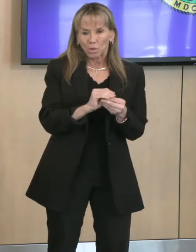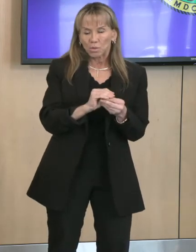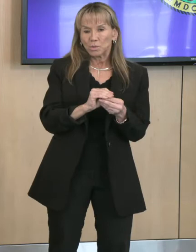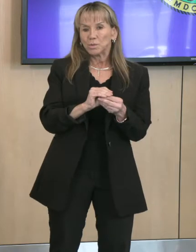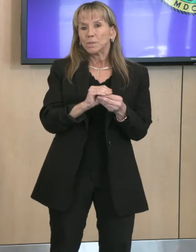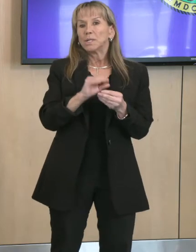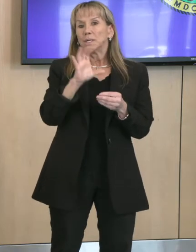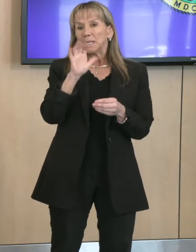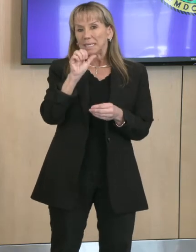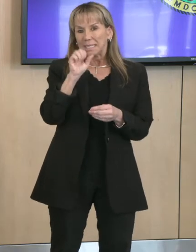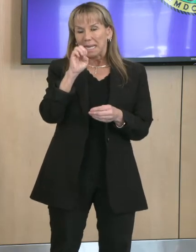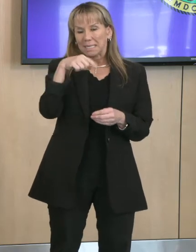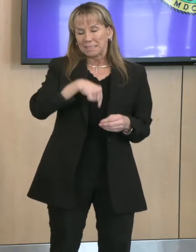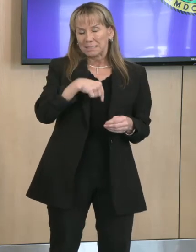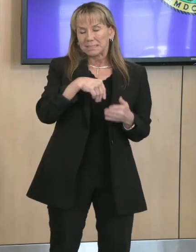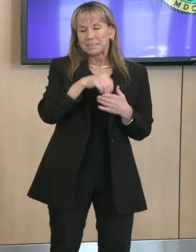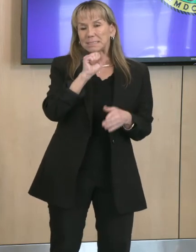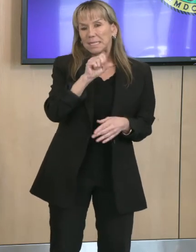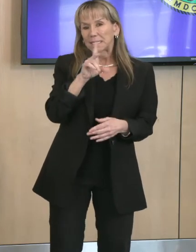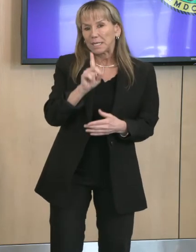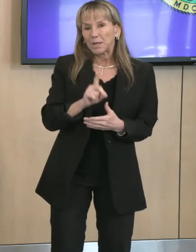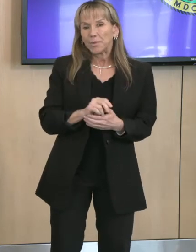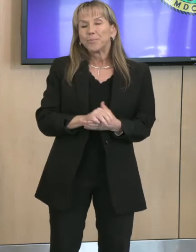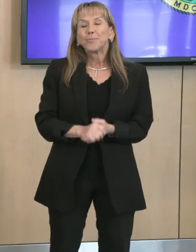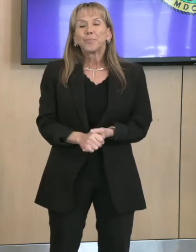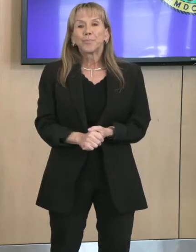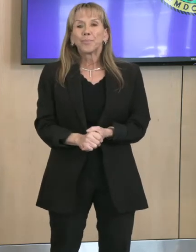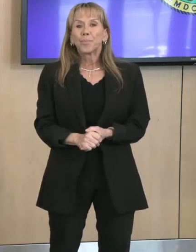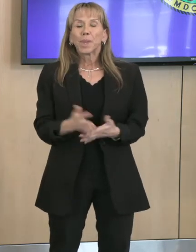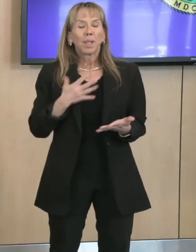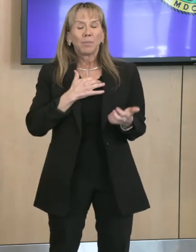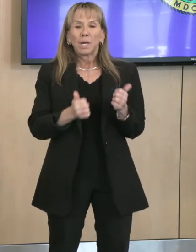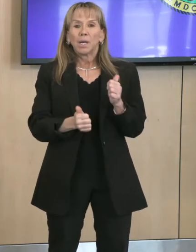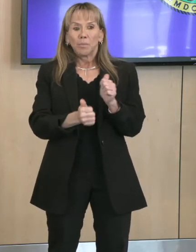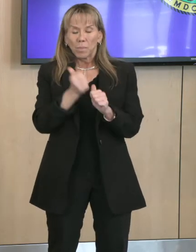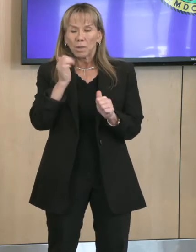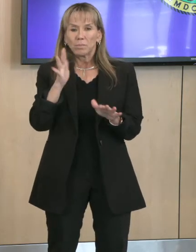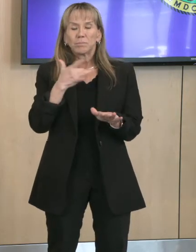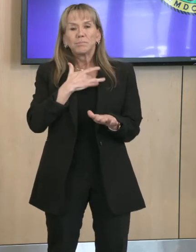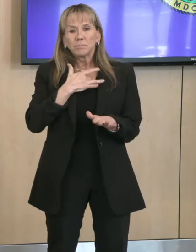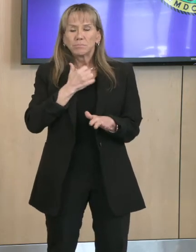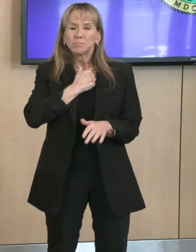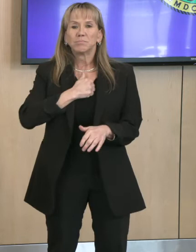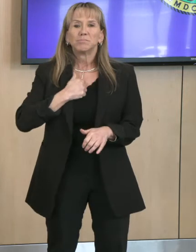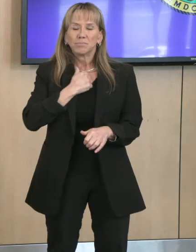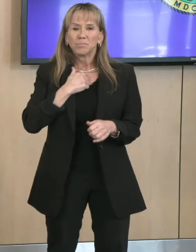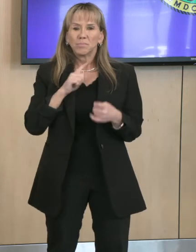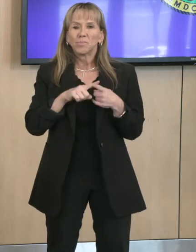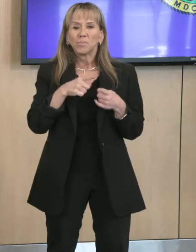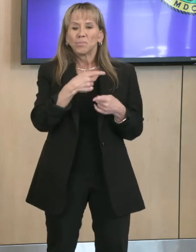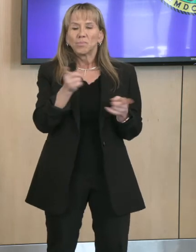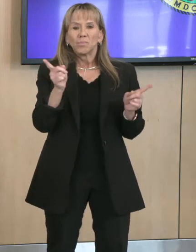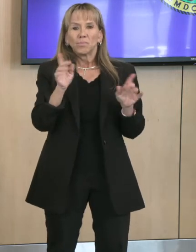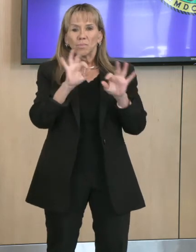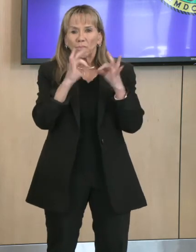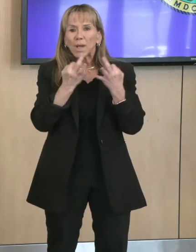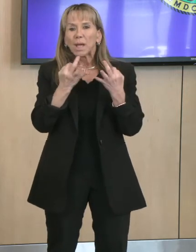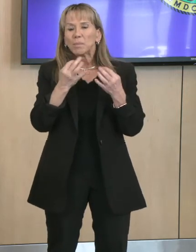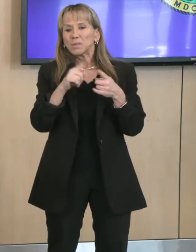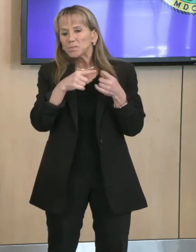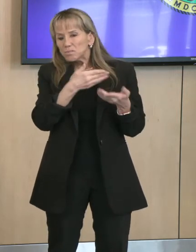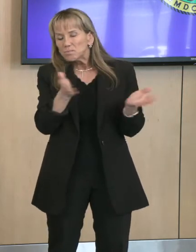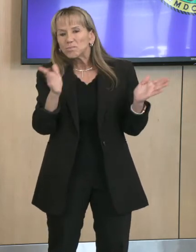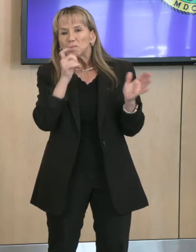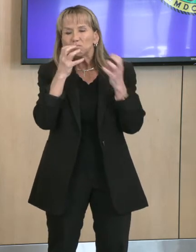COVID-19 cases. My most sincerest condolences go out to the families and the loved ones of all